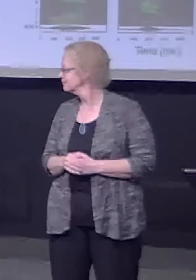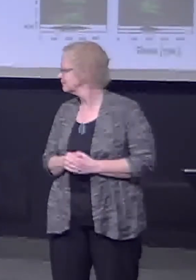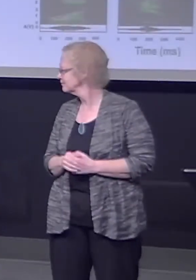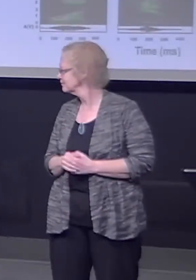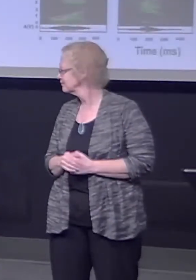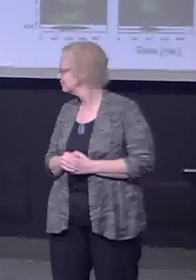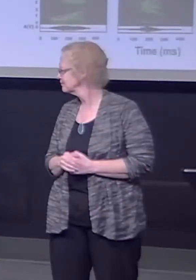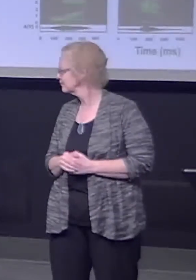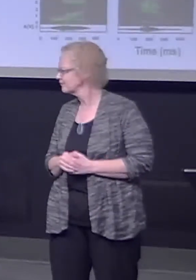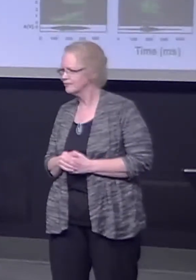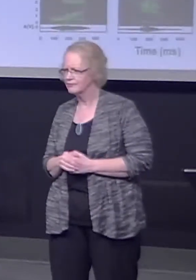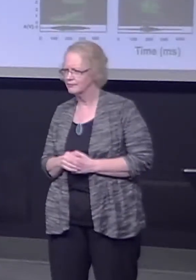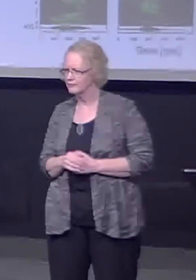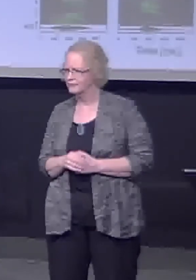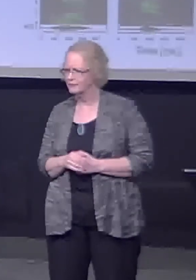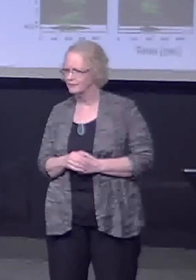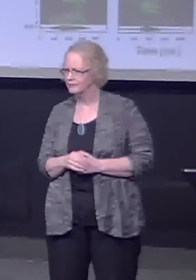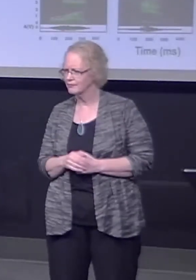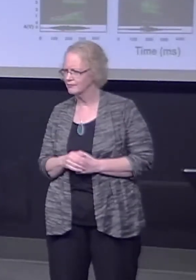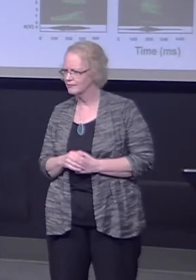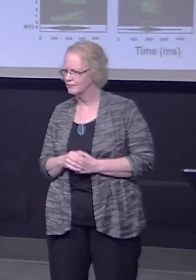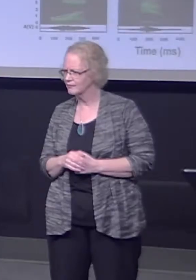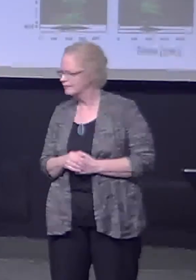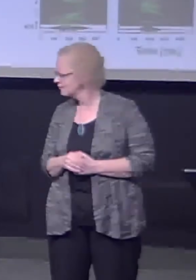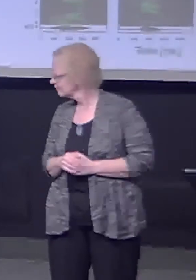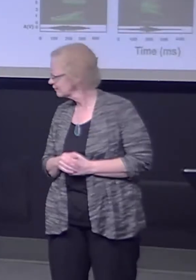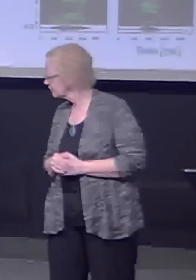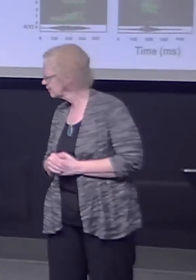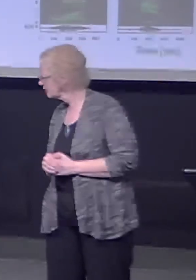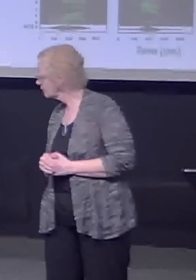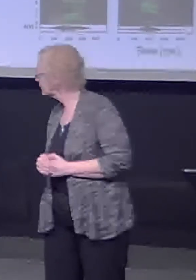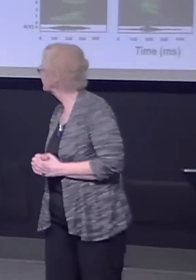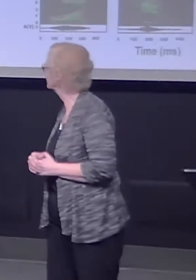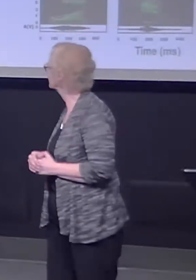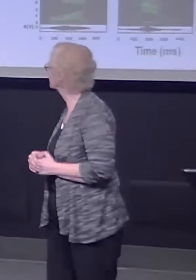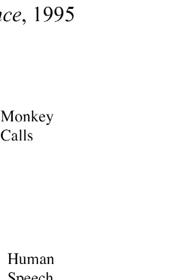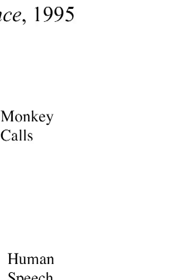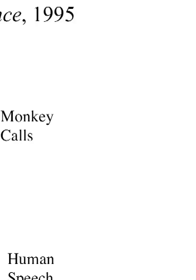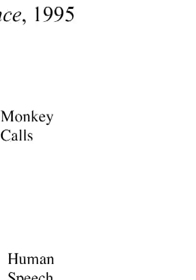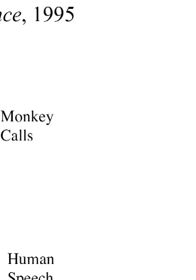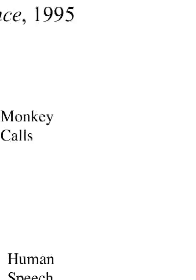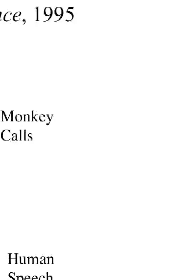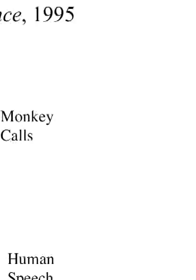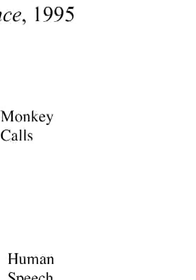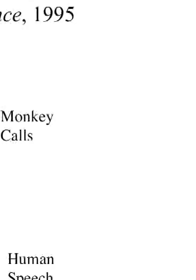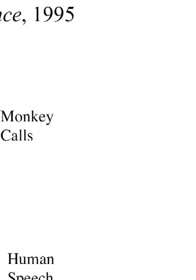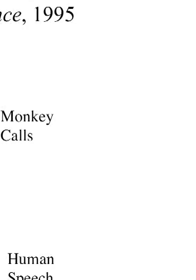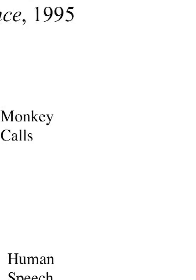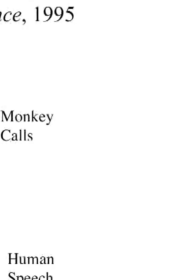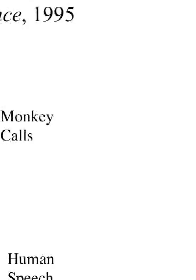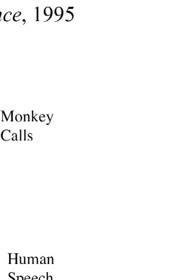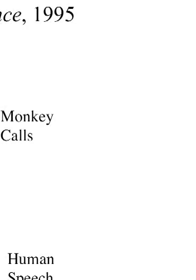This is a coo call, or actually an arch stream. They're very similar. This is the coo call here.